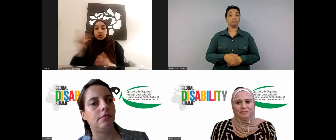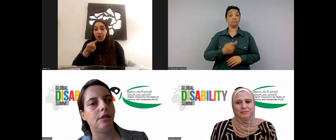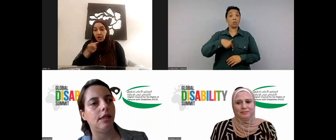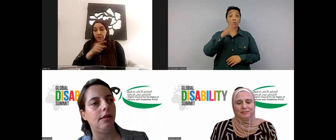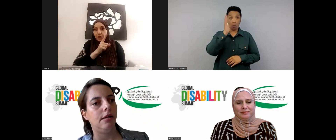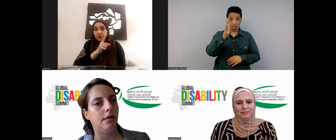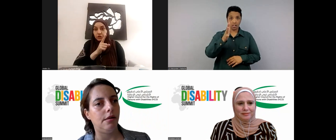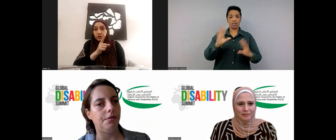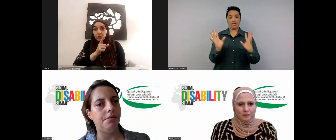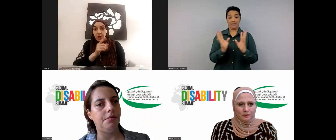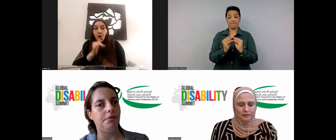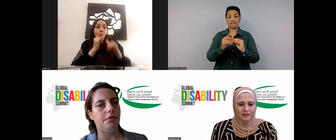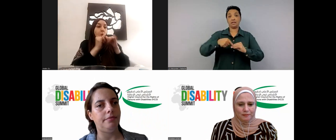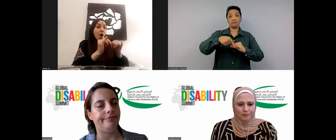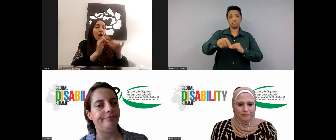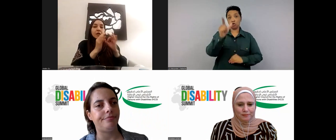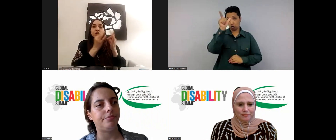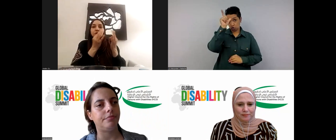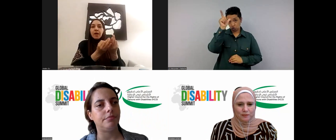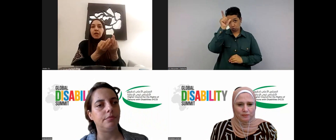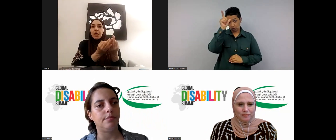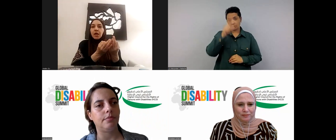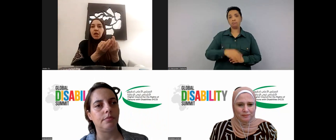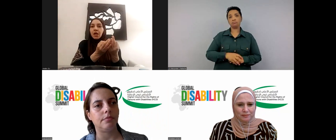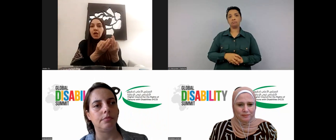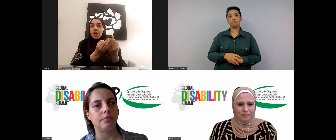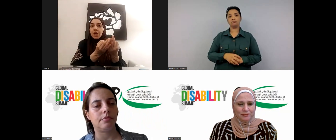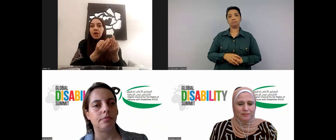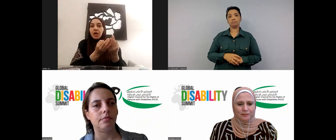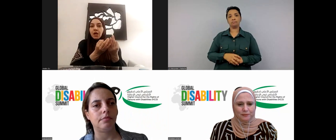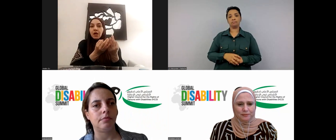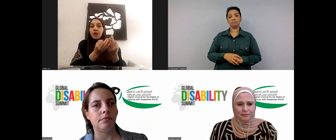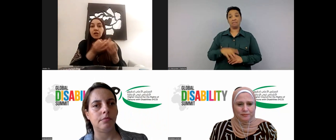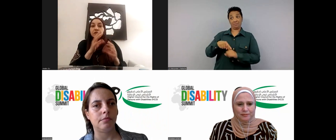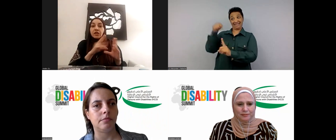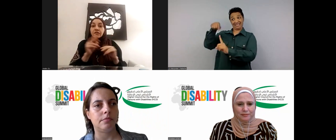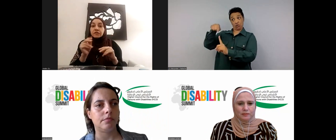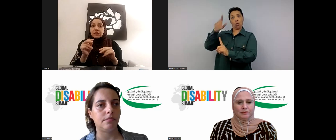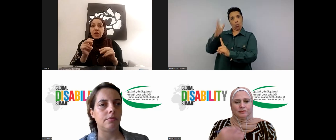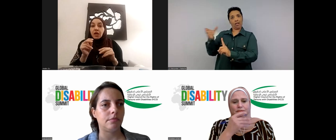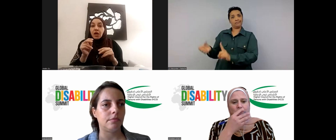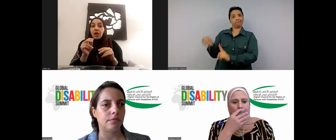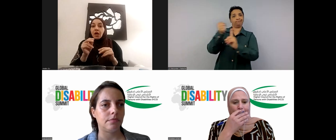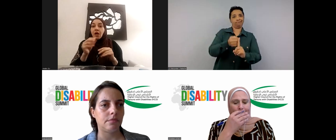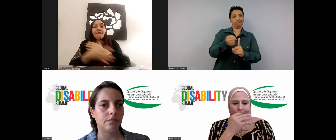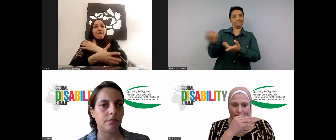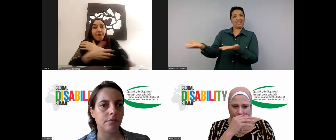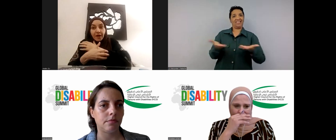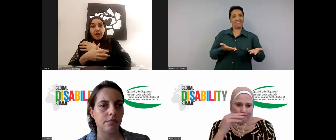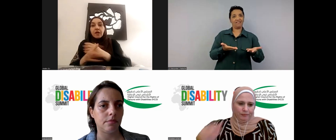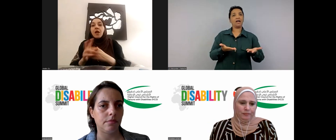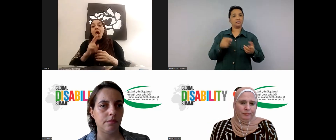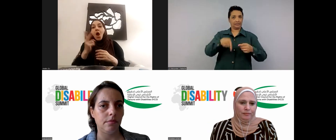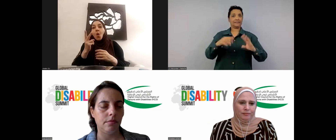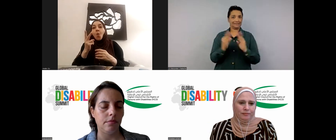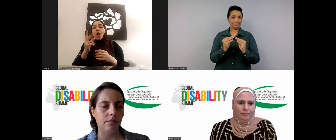to run in Jordan, and you're on the top of the list of who are being invited, and we are going to